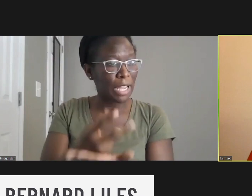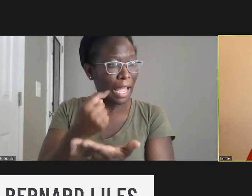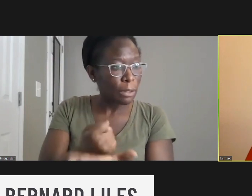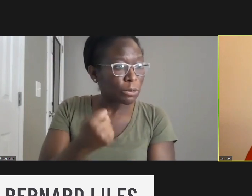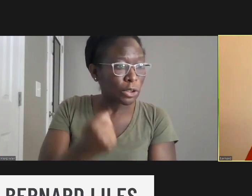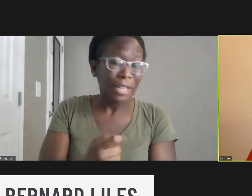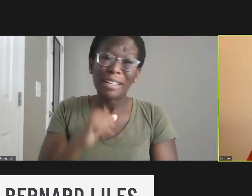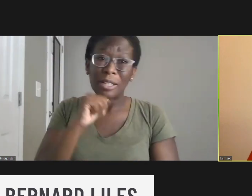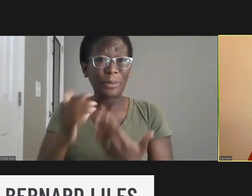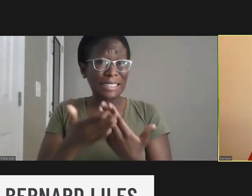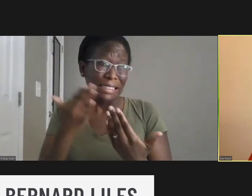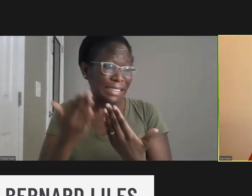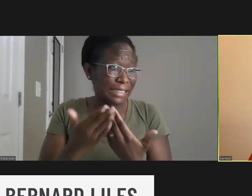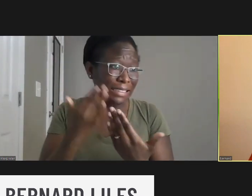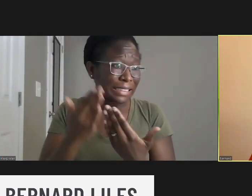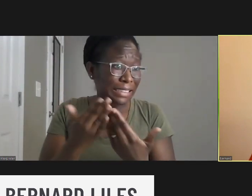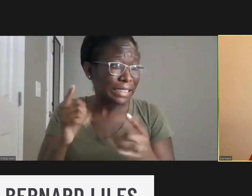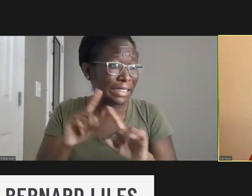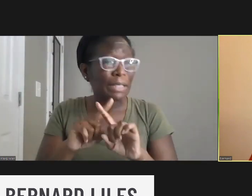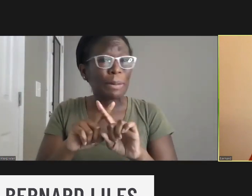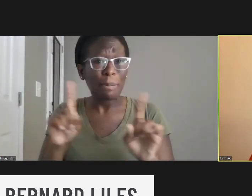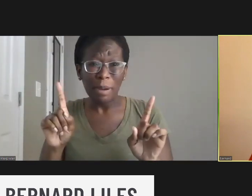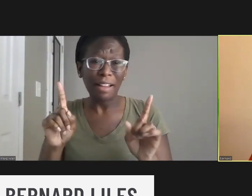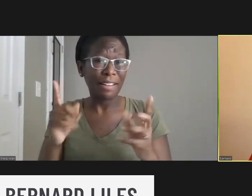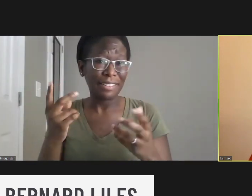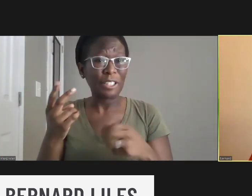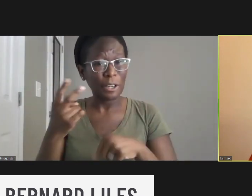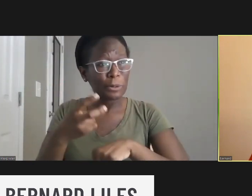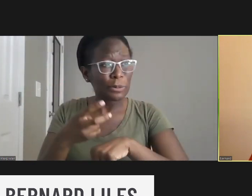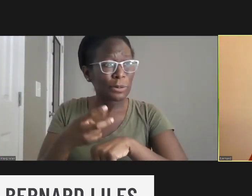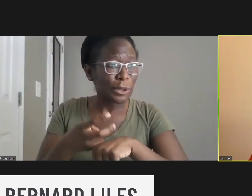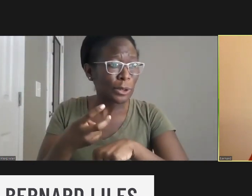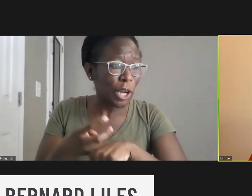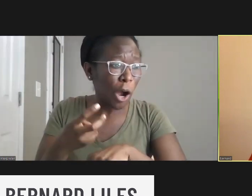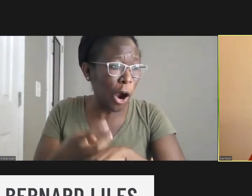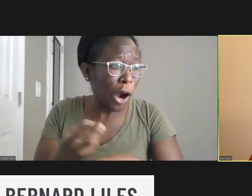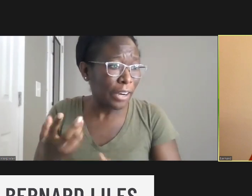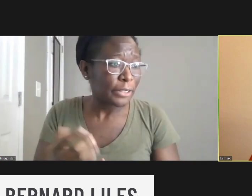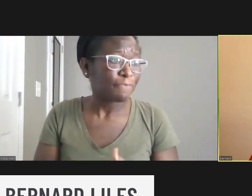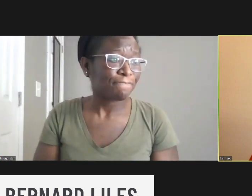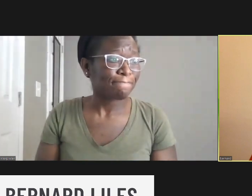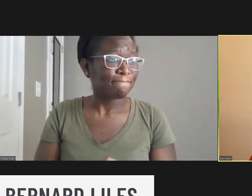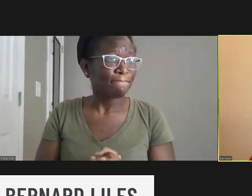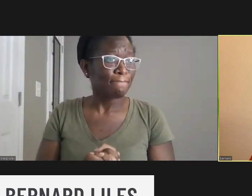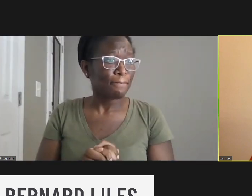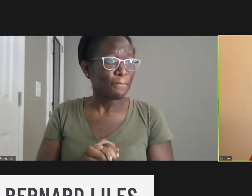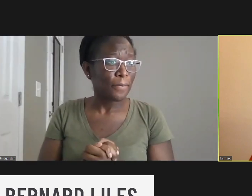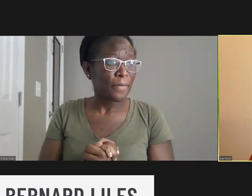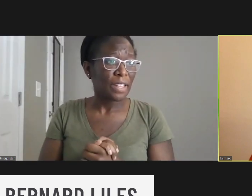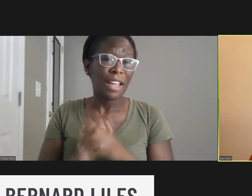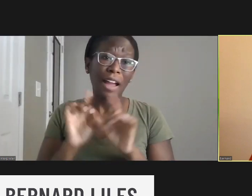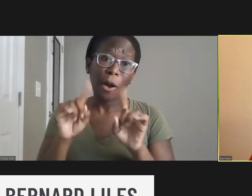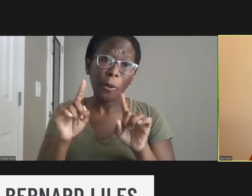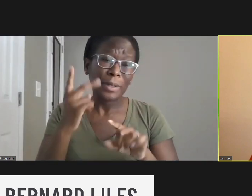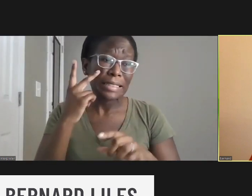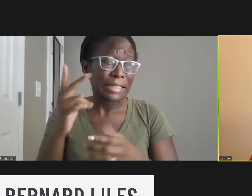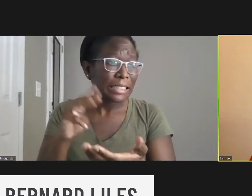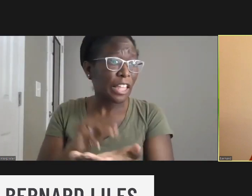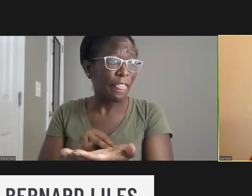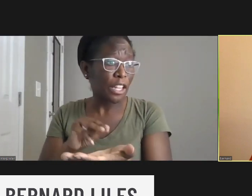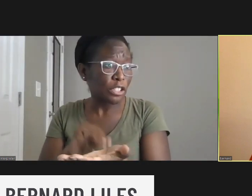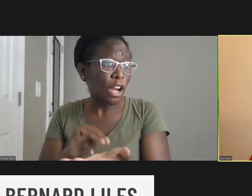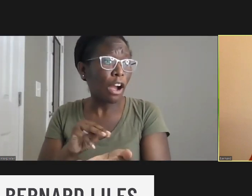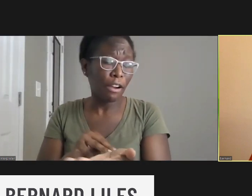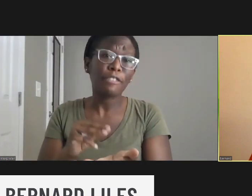okay. I went to see some of the doctors who worked on me for follow-up